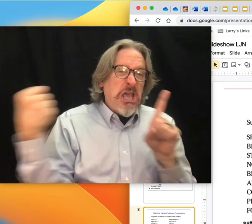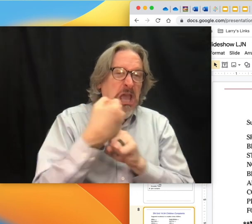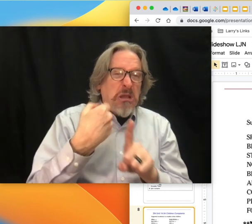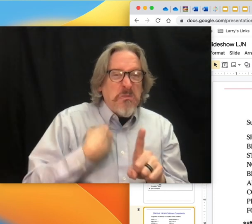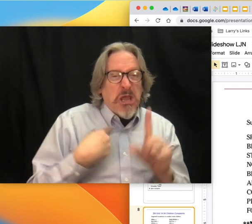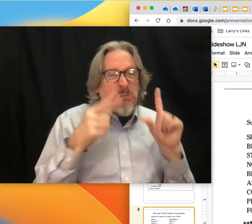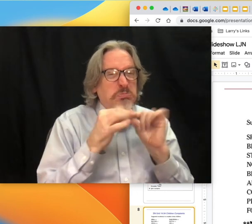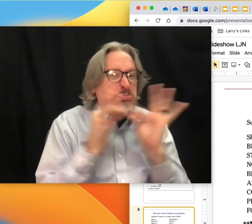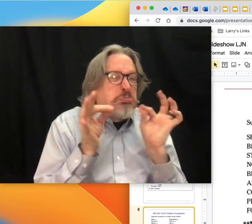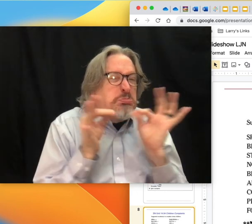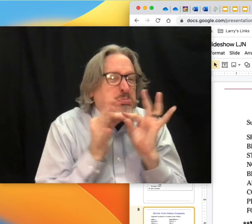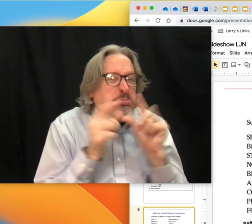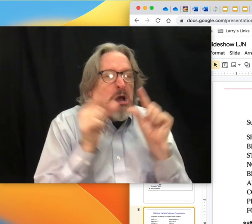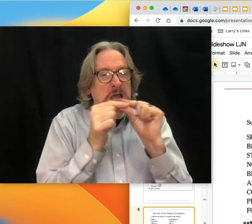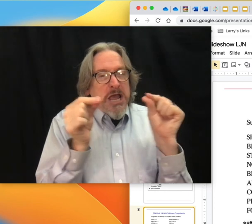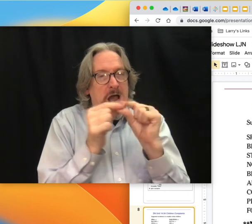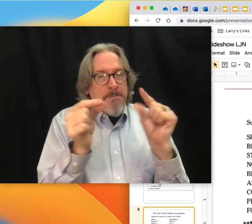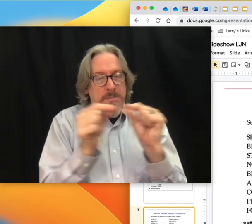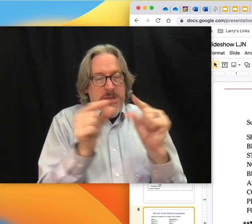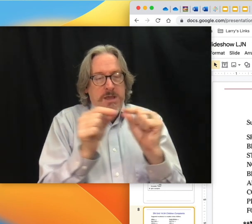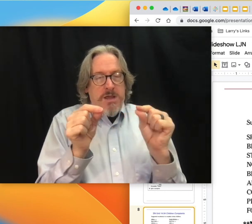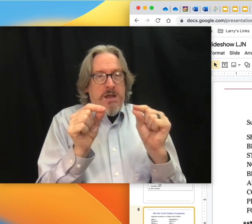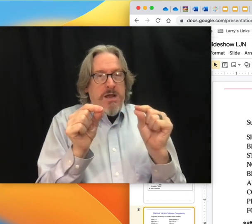he hit me.